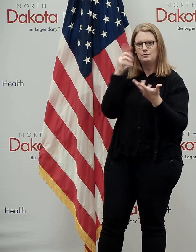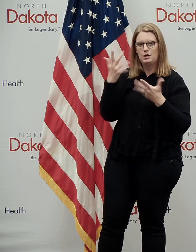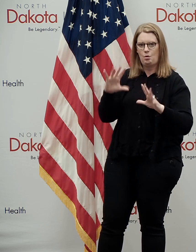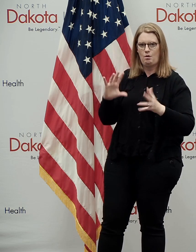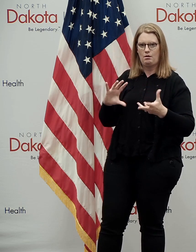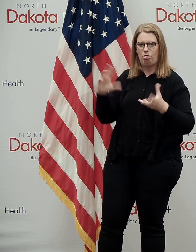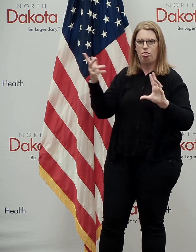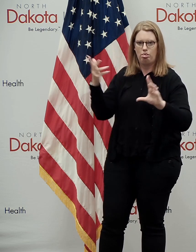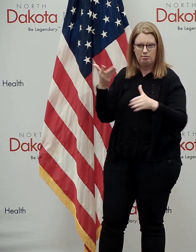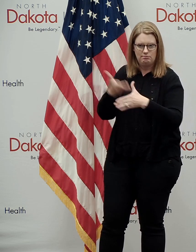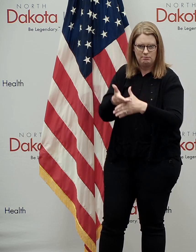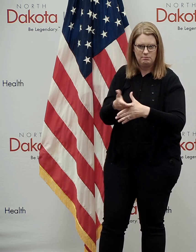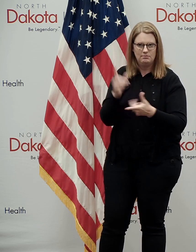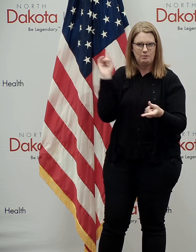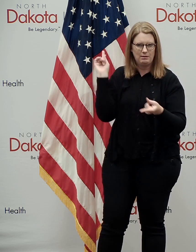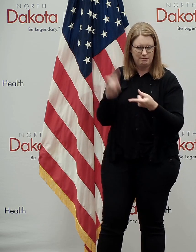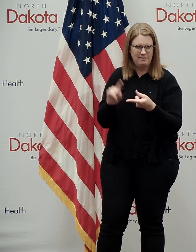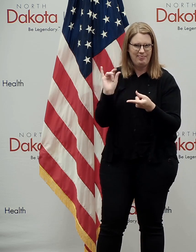disruption.